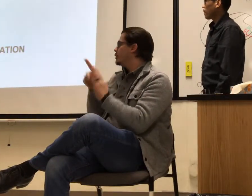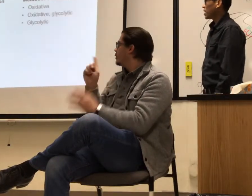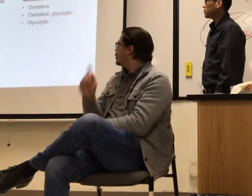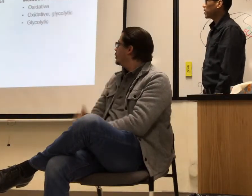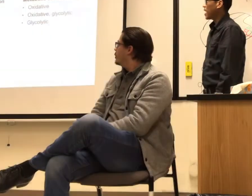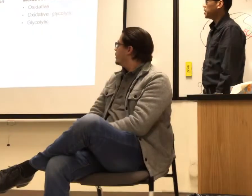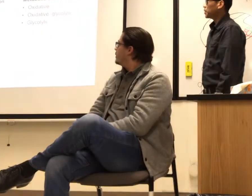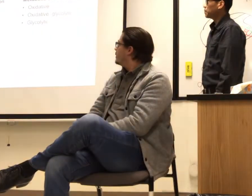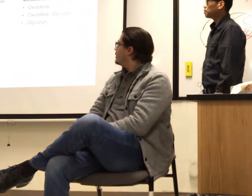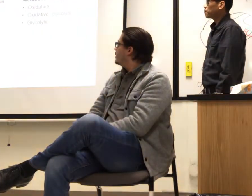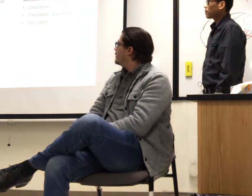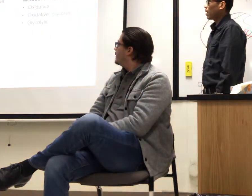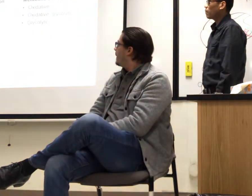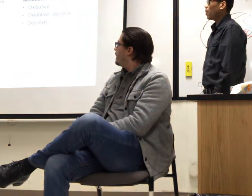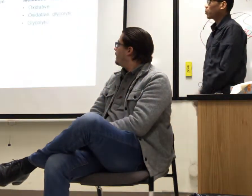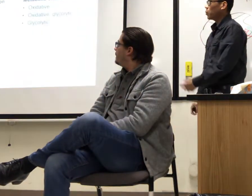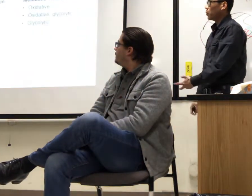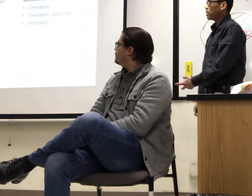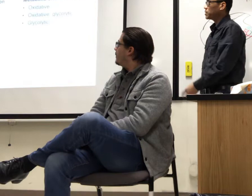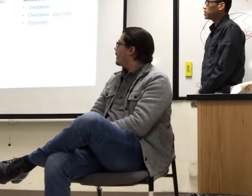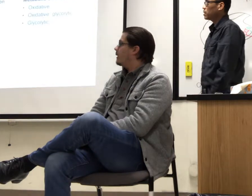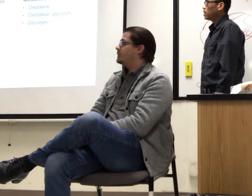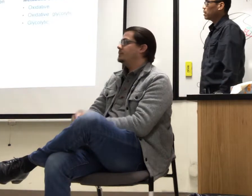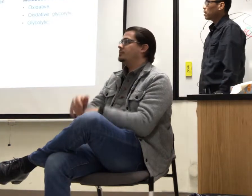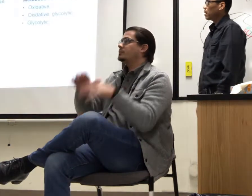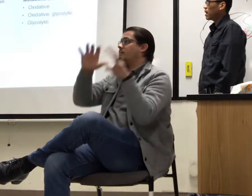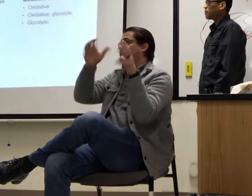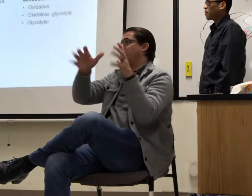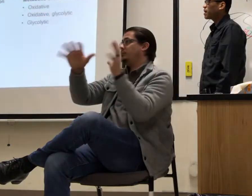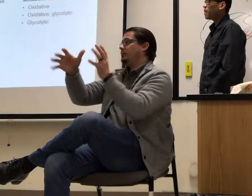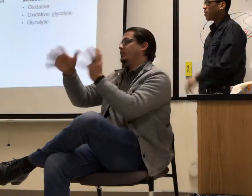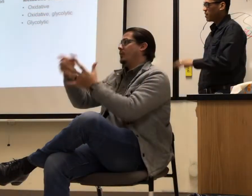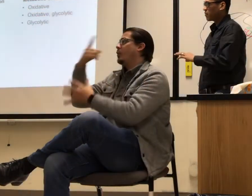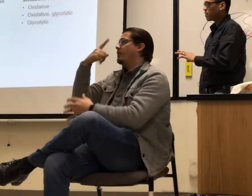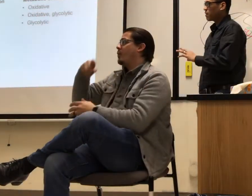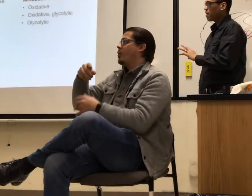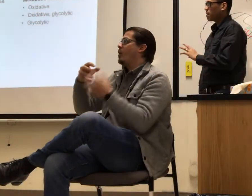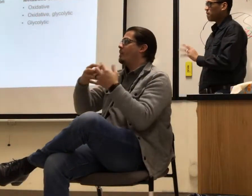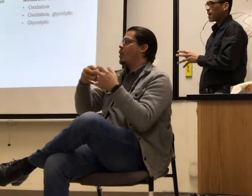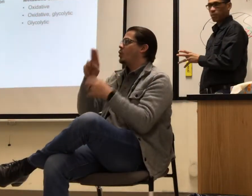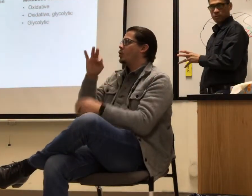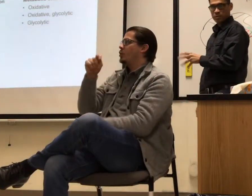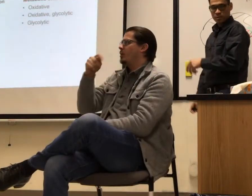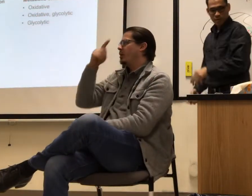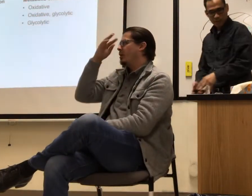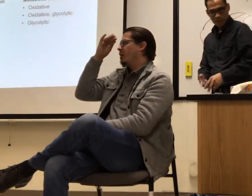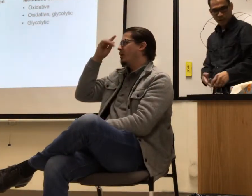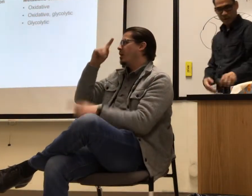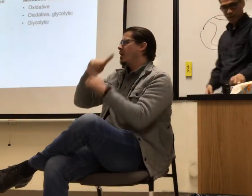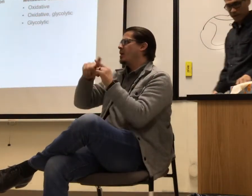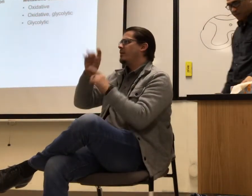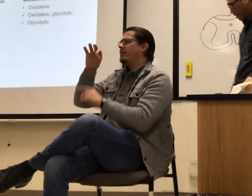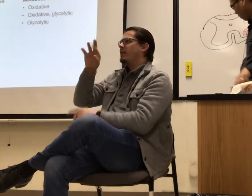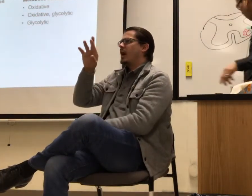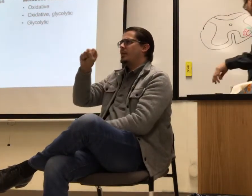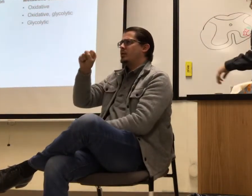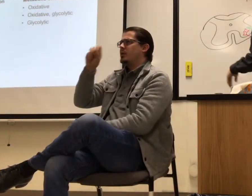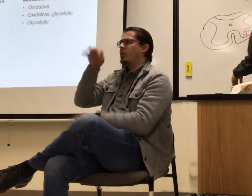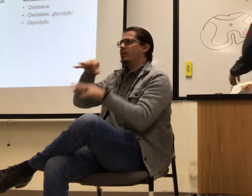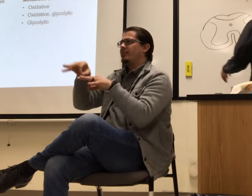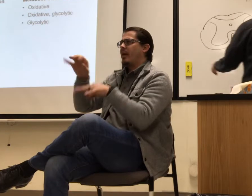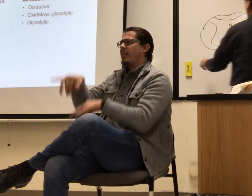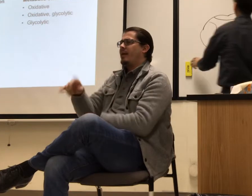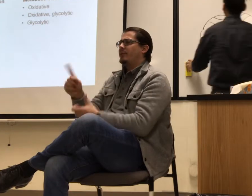And the classification of motor units, you have to think about the different fibers. And so let me kind of define all